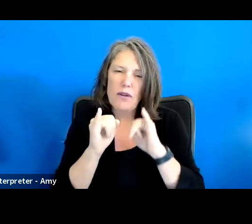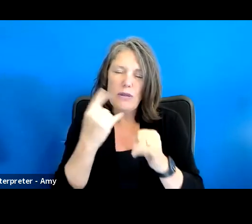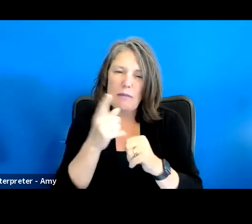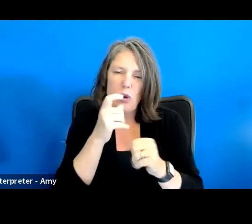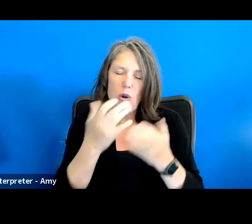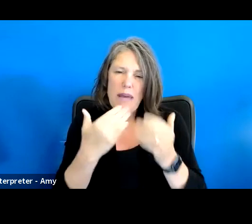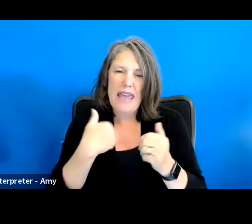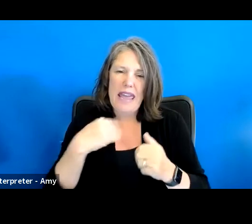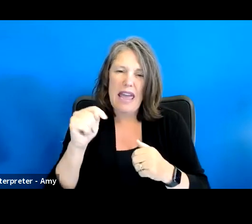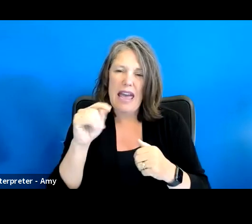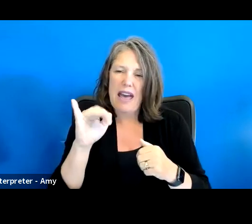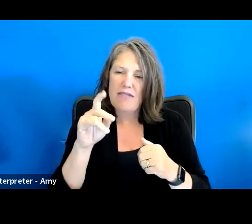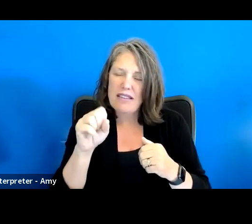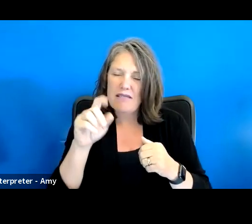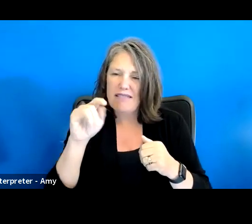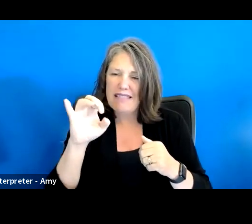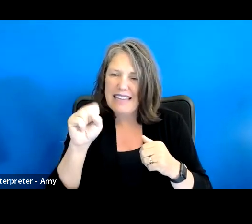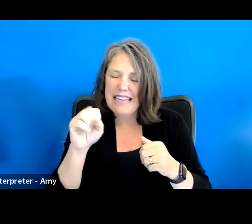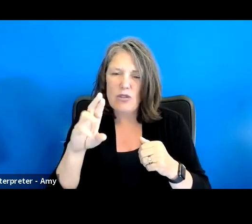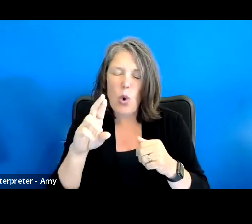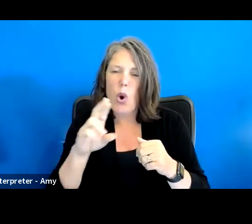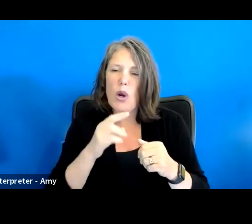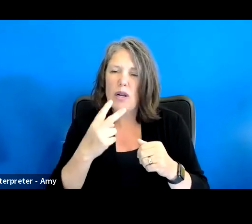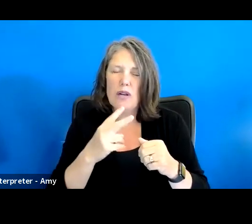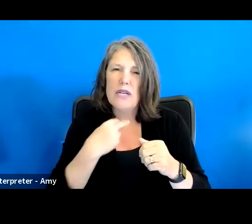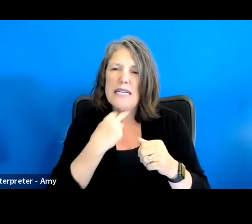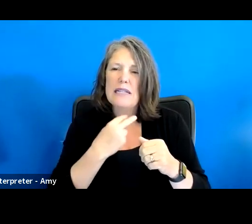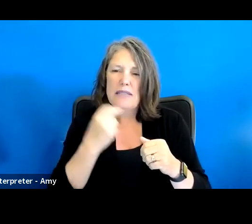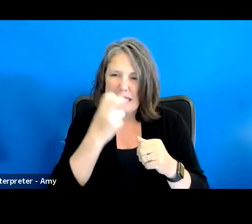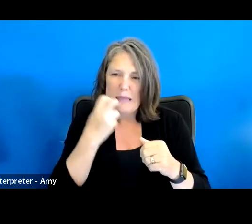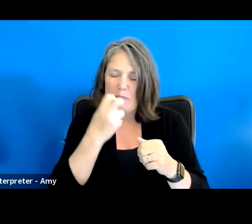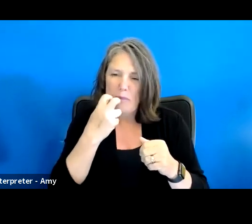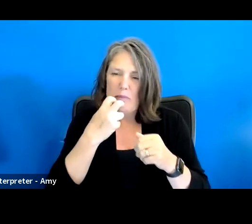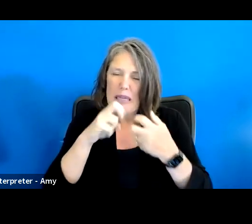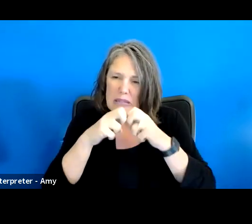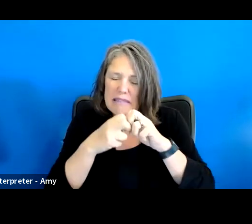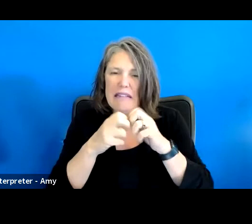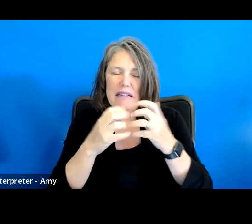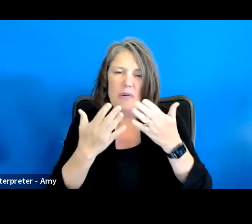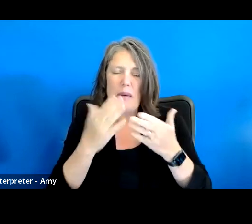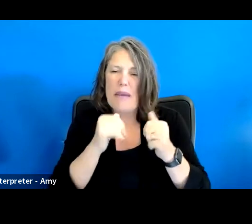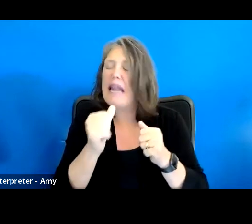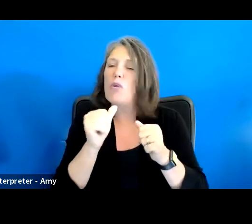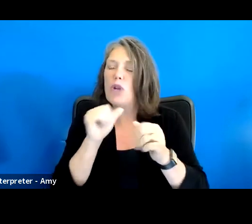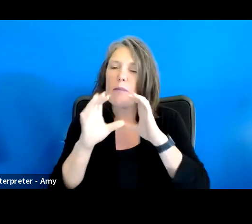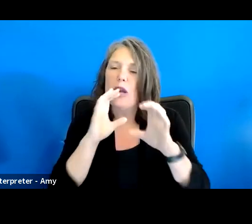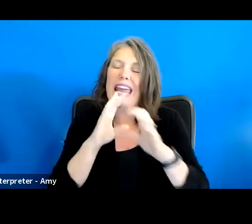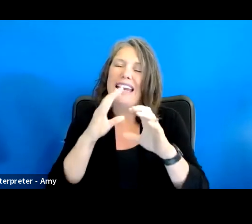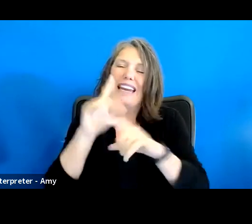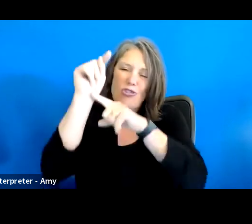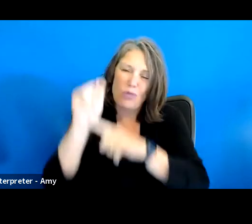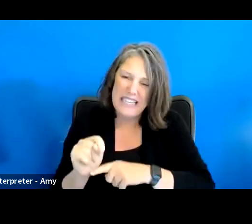have tics, unpredictable speech patterns, or difficulty communicating in a traditional sense? Yeah, that's a great